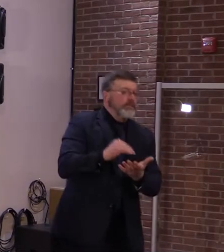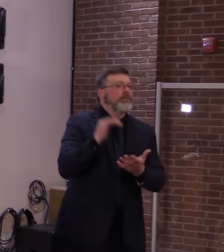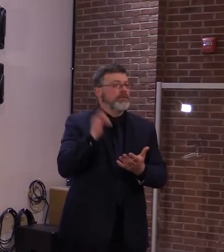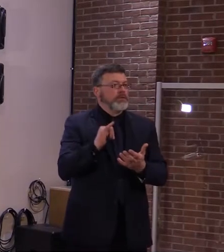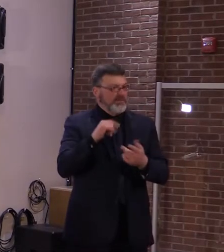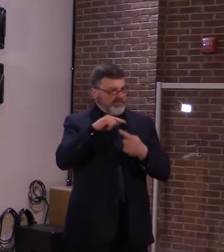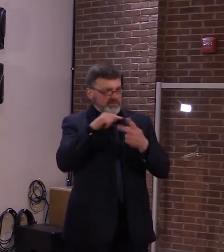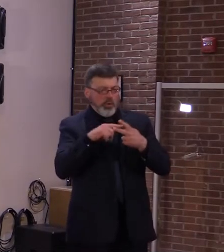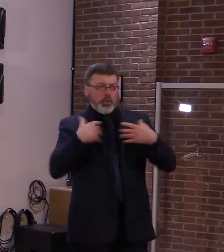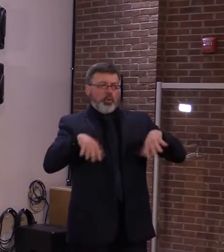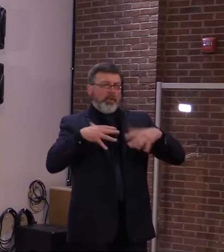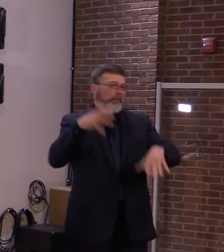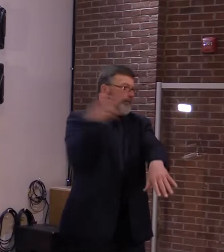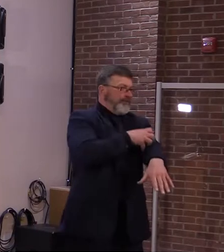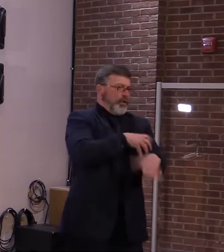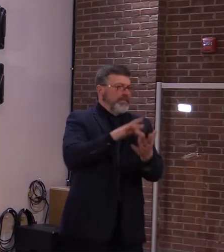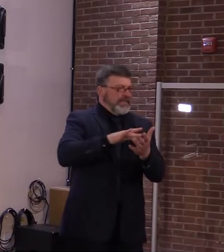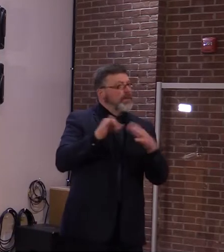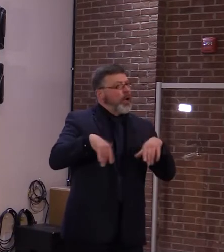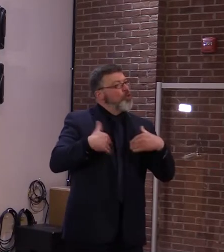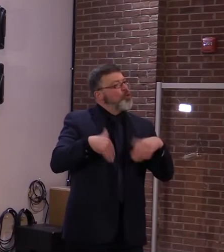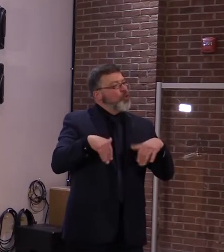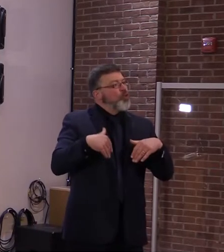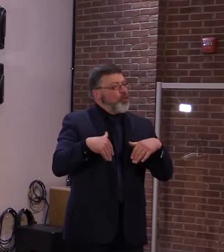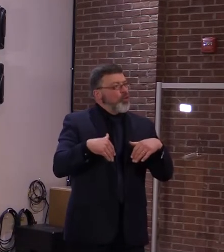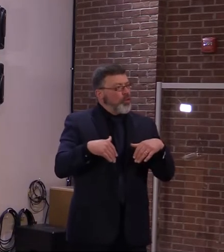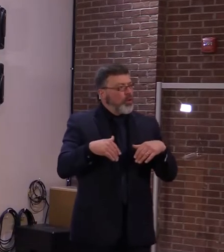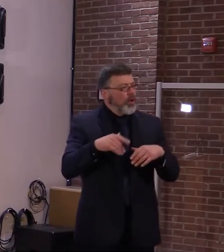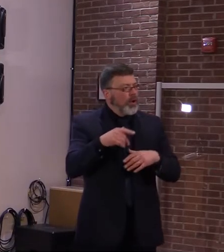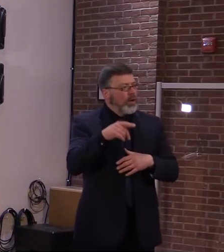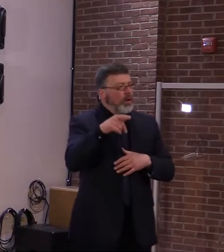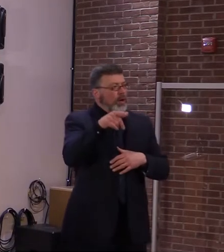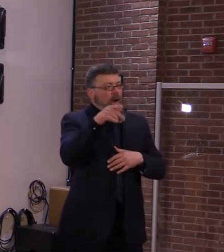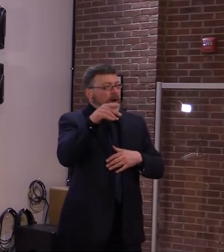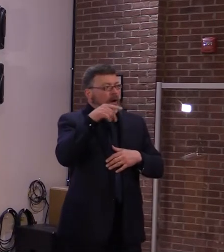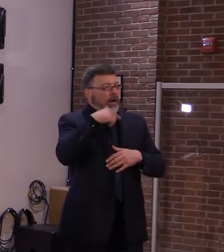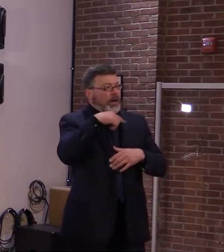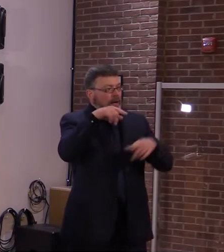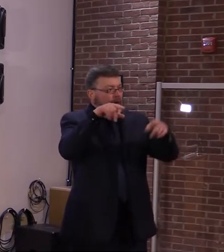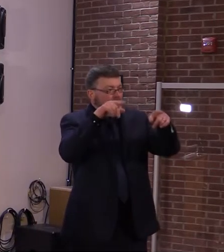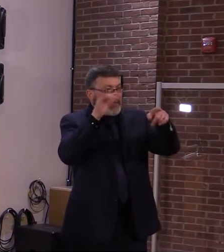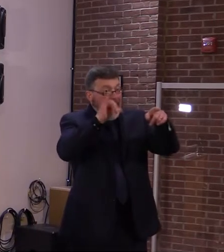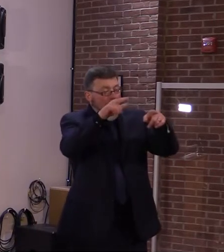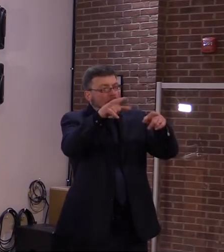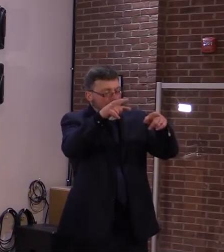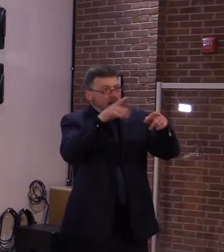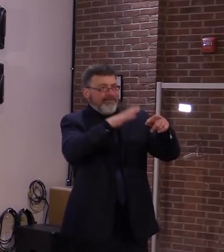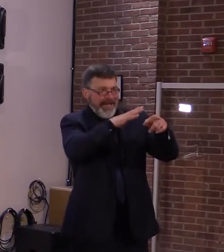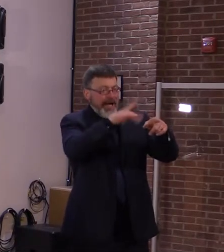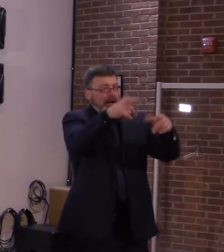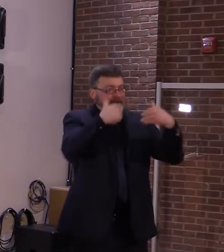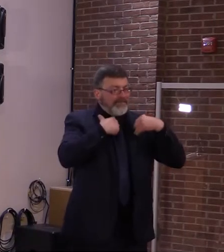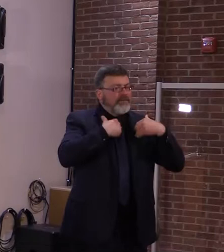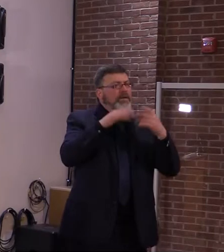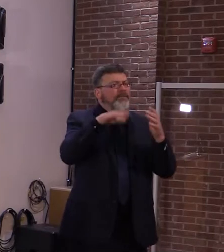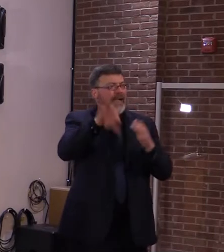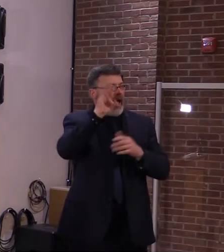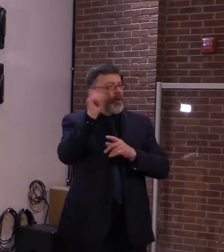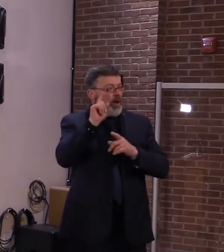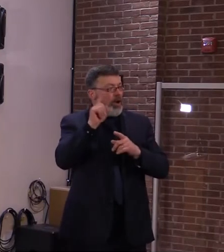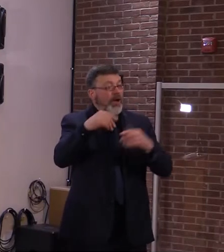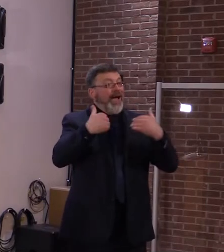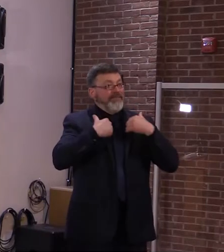healthvermont.gov/doyourpart for more information about Take Back disposal sites near you, as well as to request